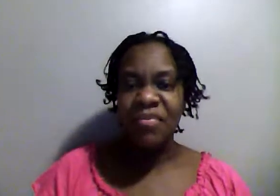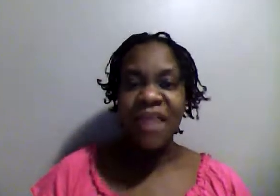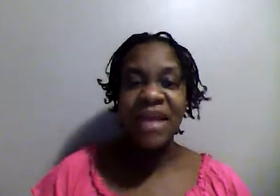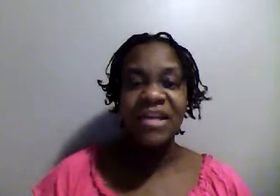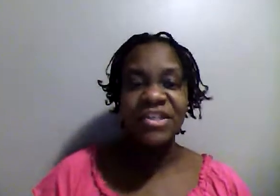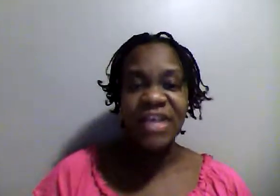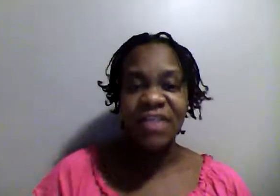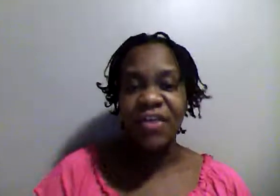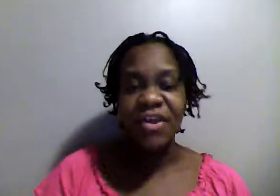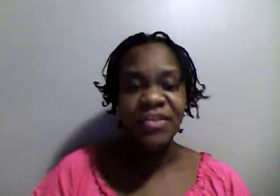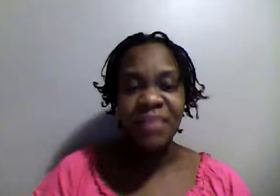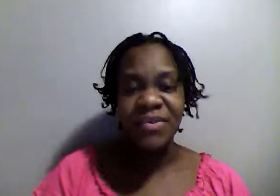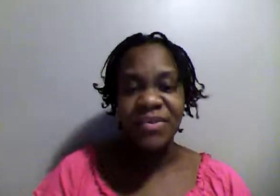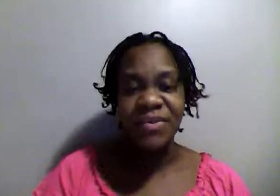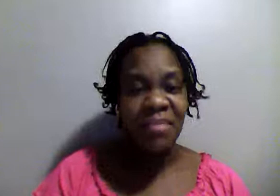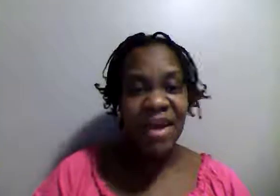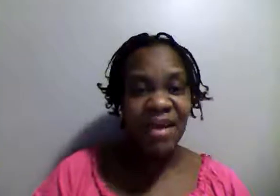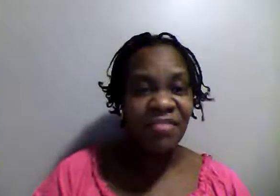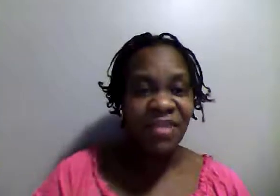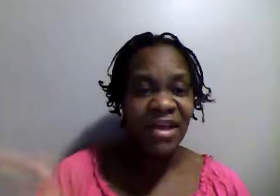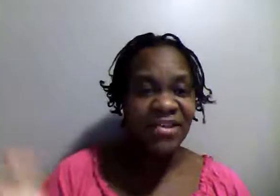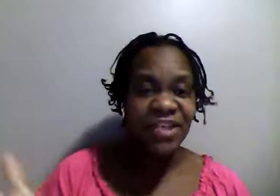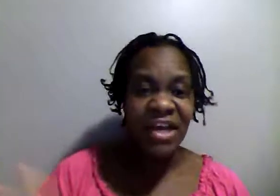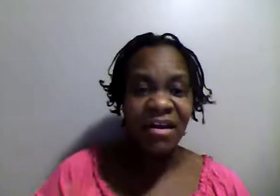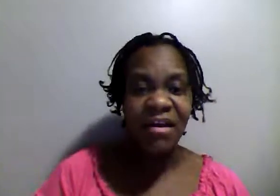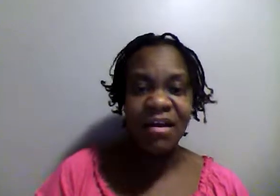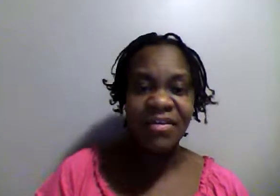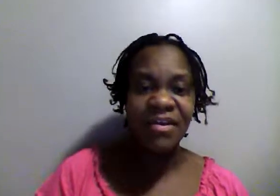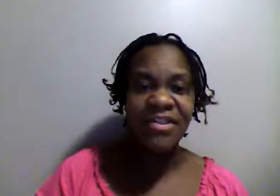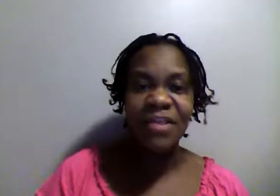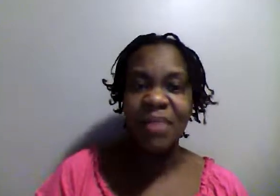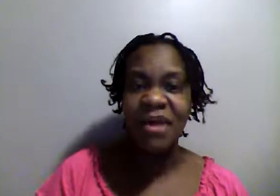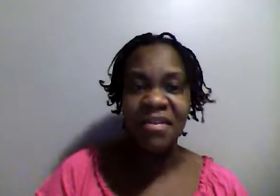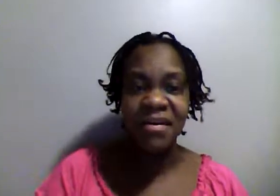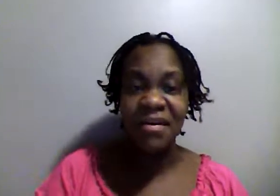providing shade for your tomatoes. So you might have to get shade cloth or some other